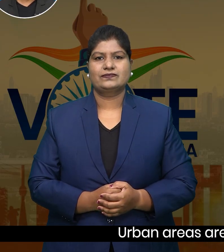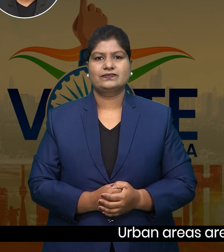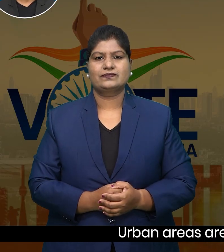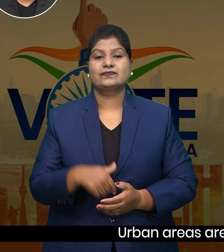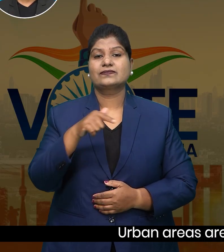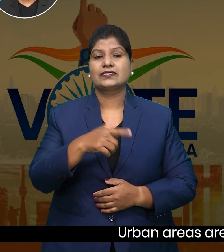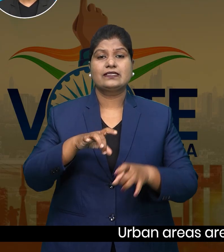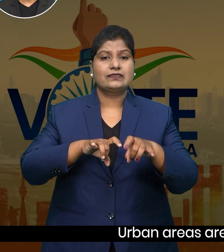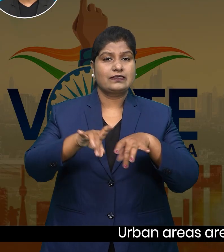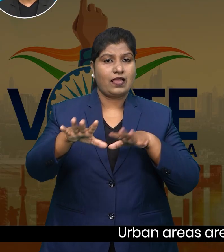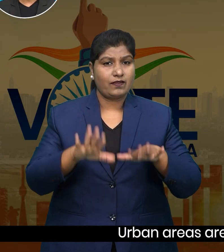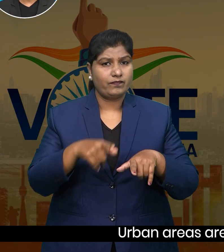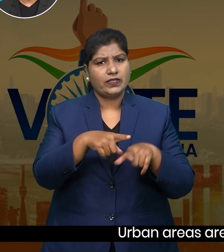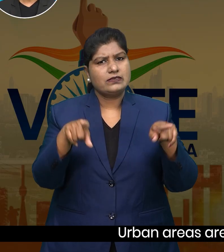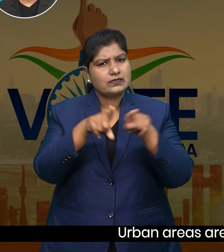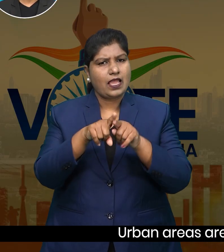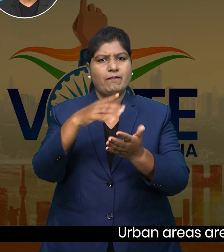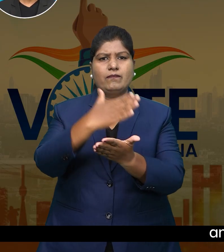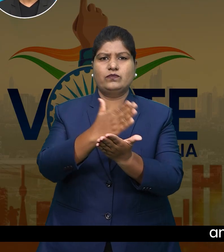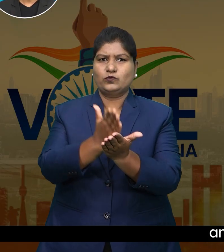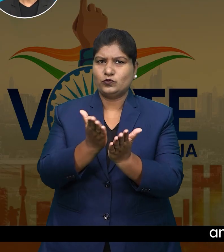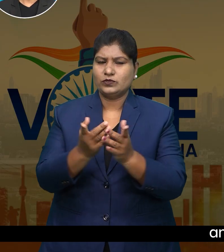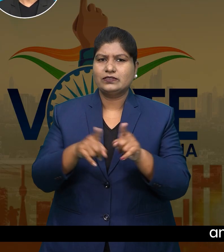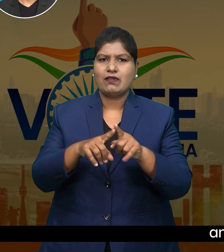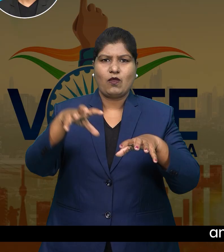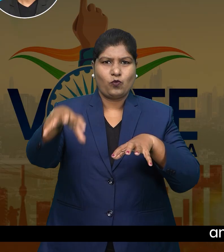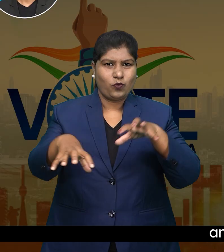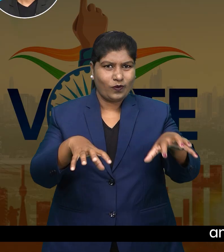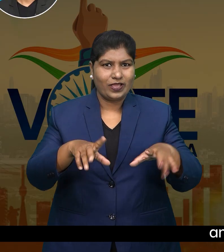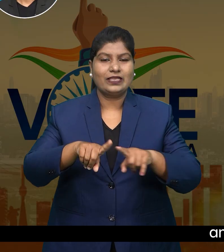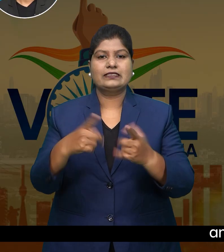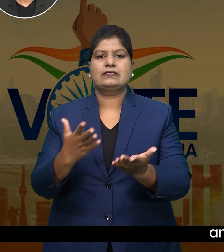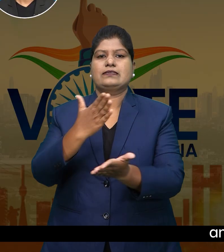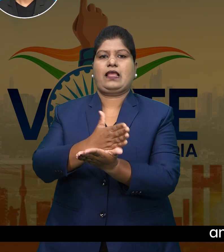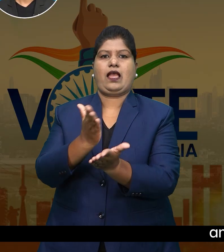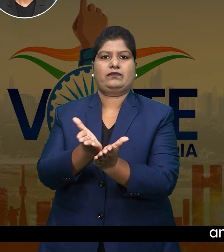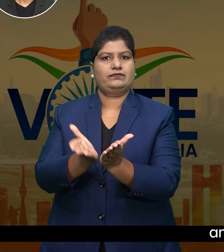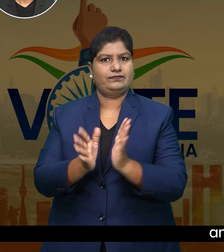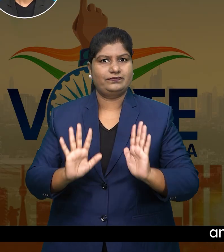Urban areas are also divided into ward and divisions.